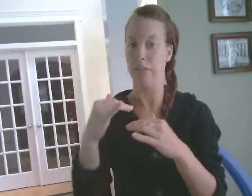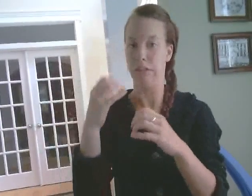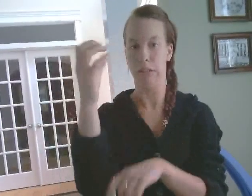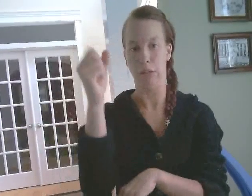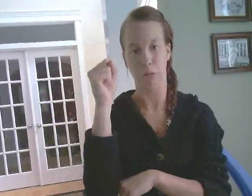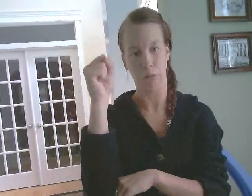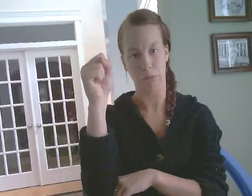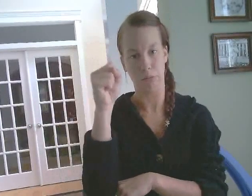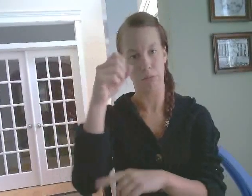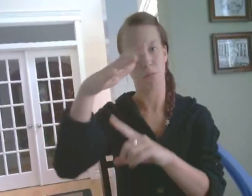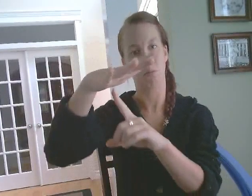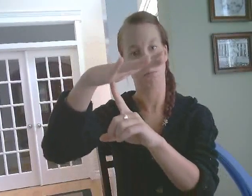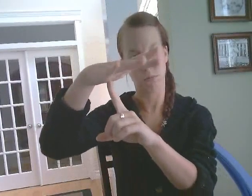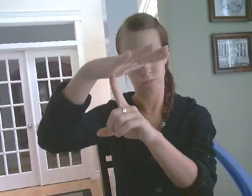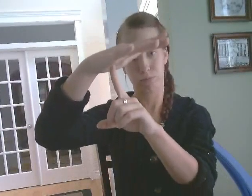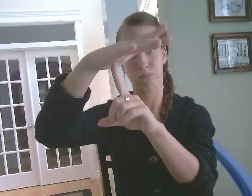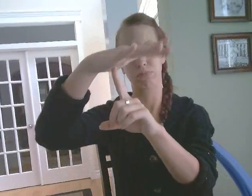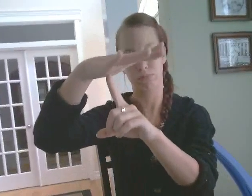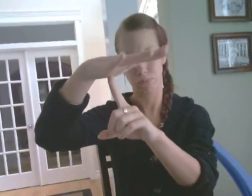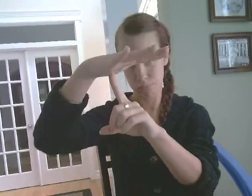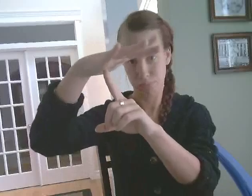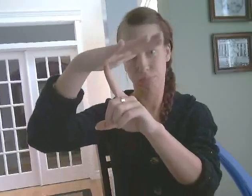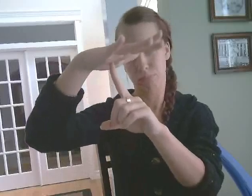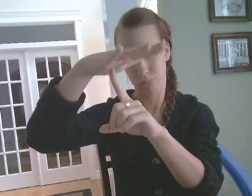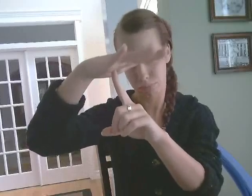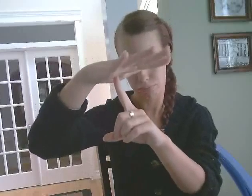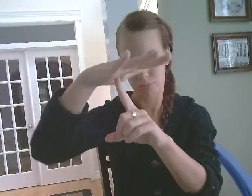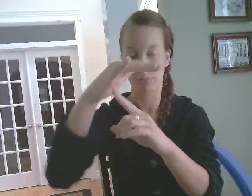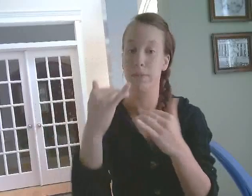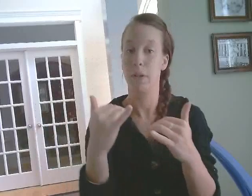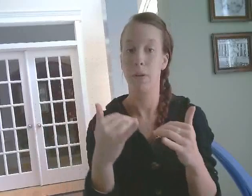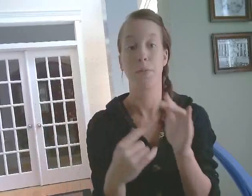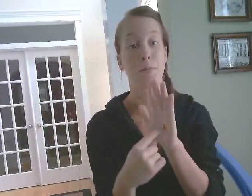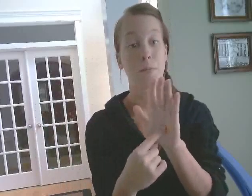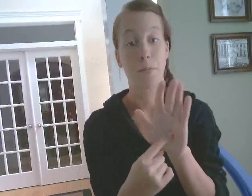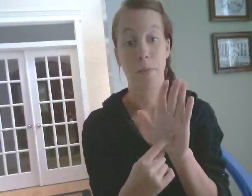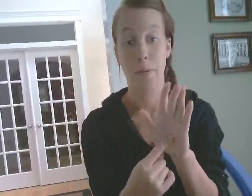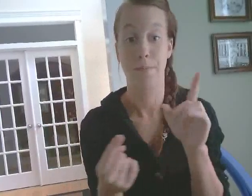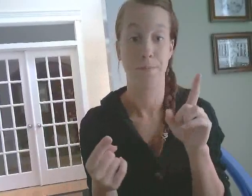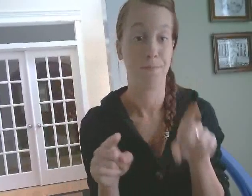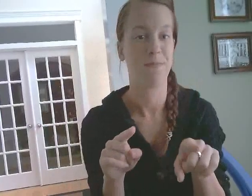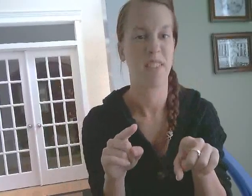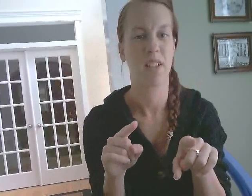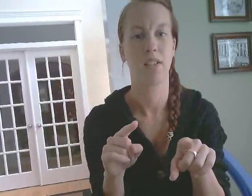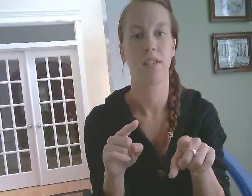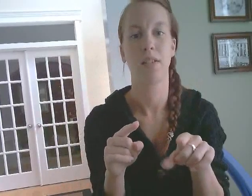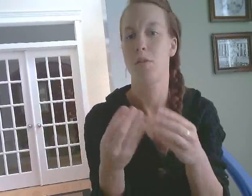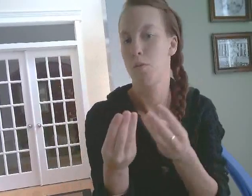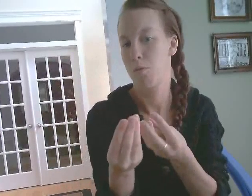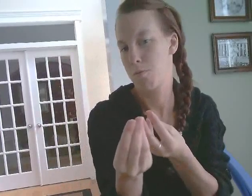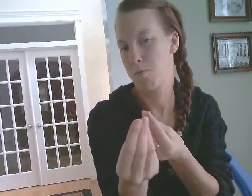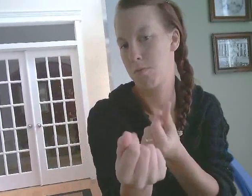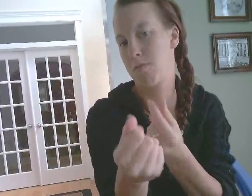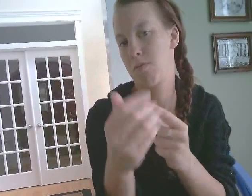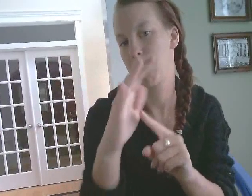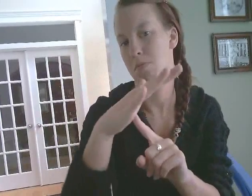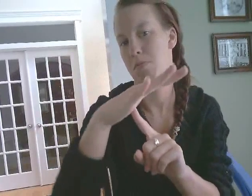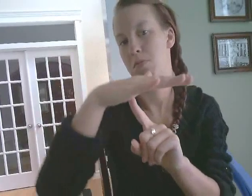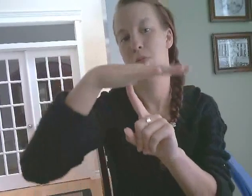steady. I'm going to show you what happens. Very steady helicopter. I'm going to give it a hard